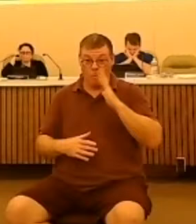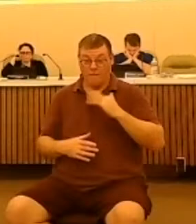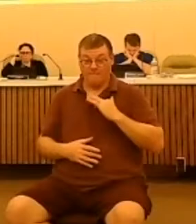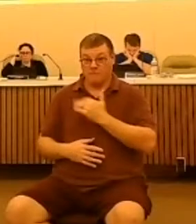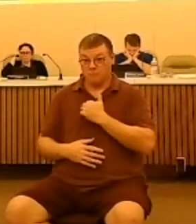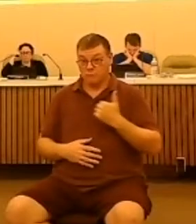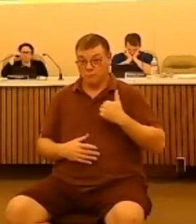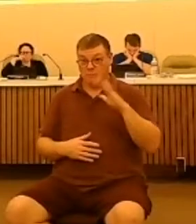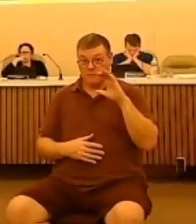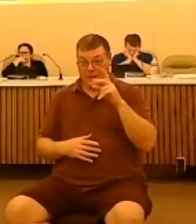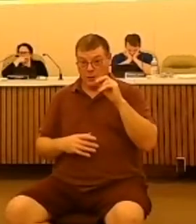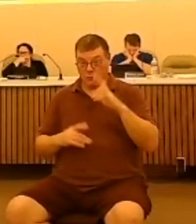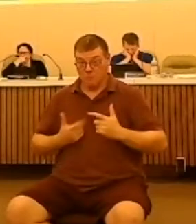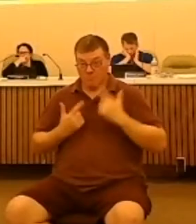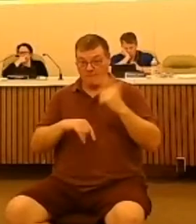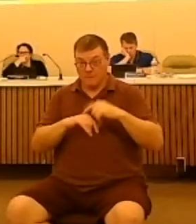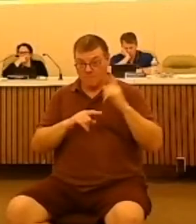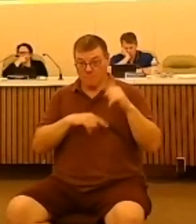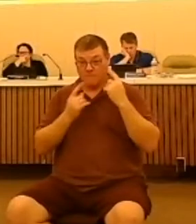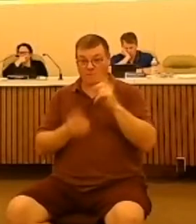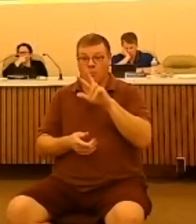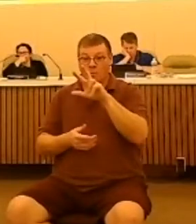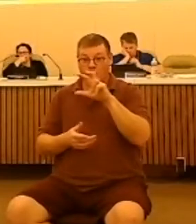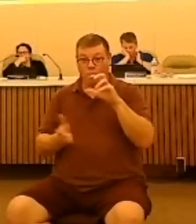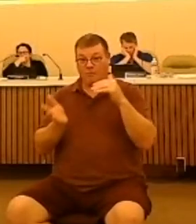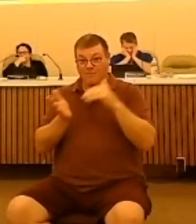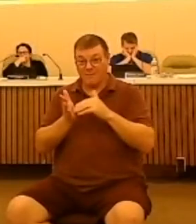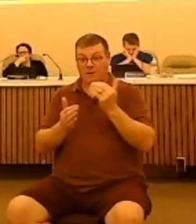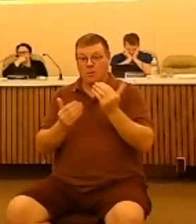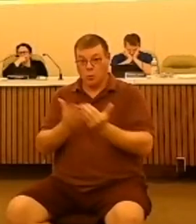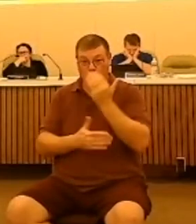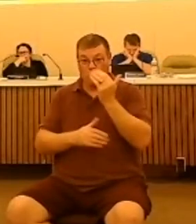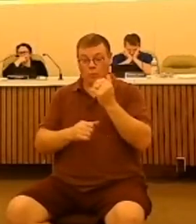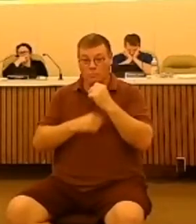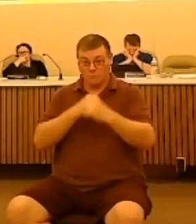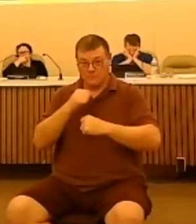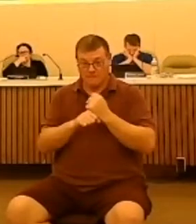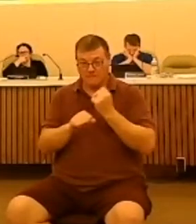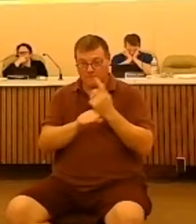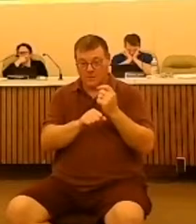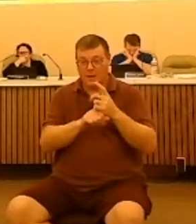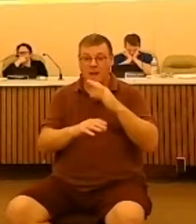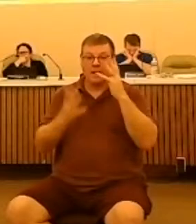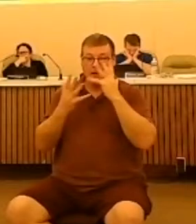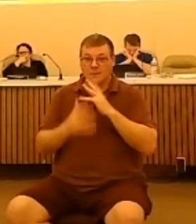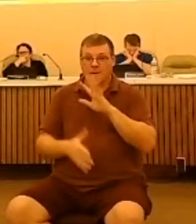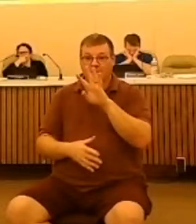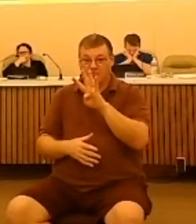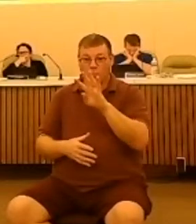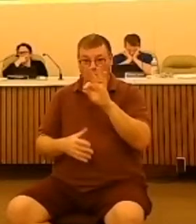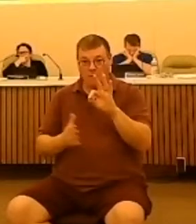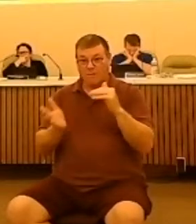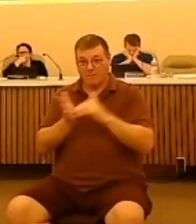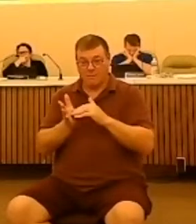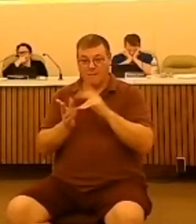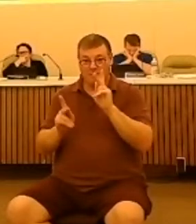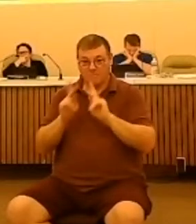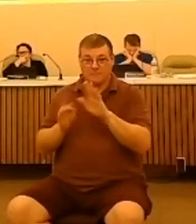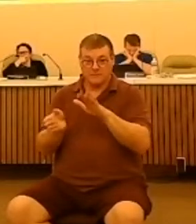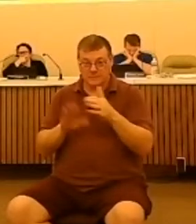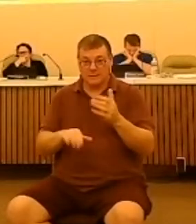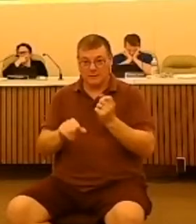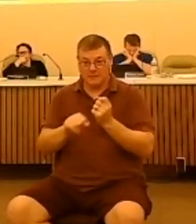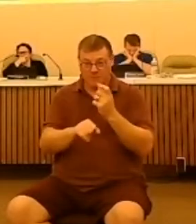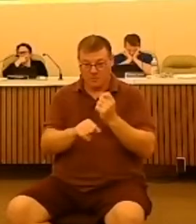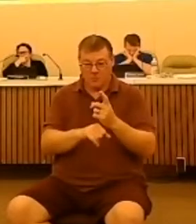in their lifetime, including over 300,000 new cases each year, and sadly, over 49,000 deaths each year. And whereas